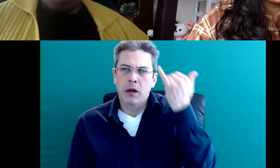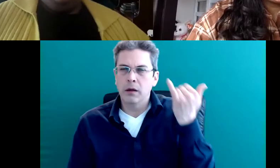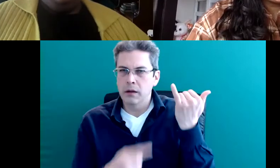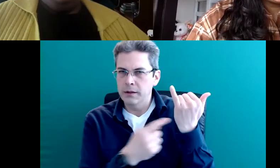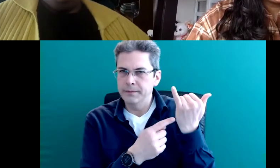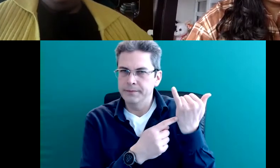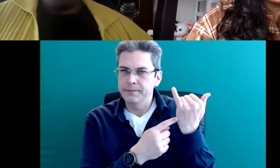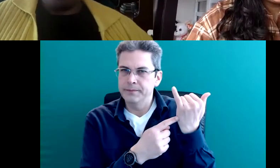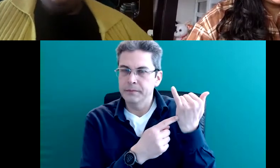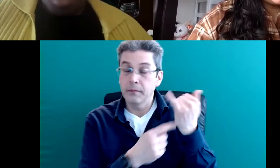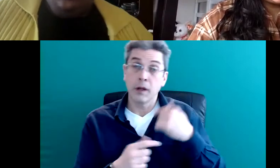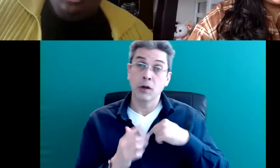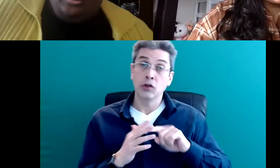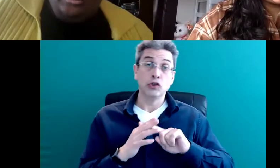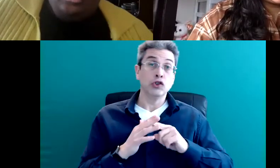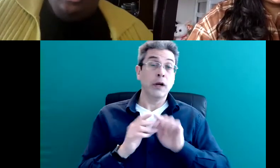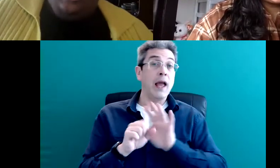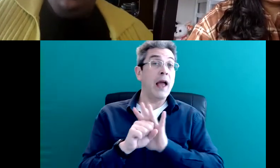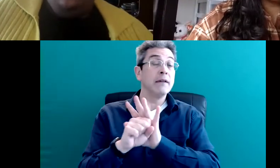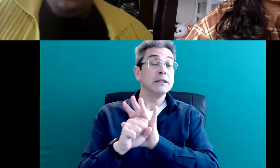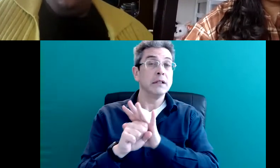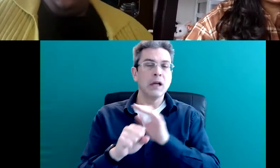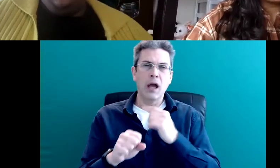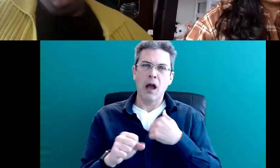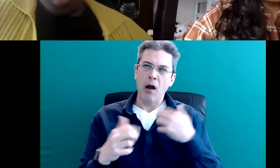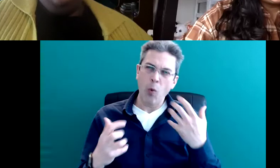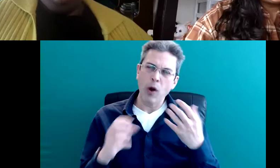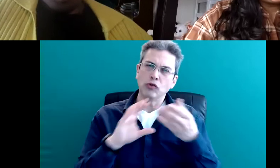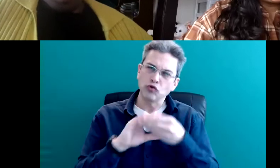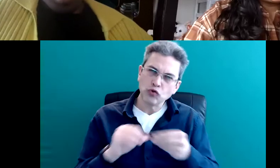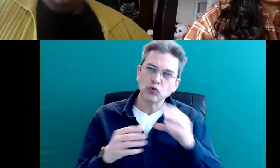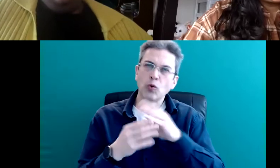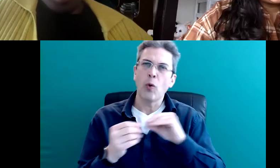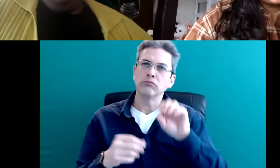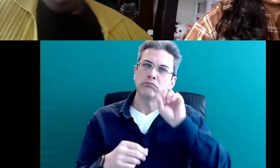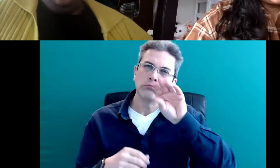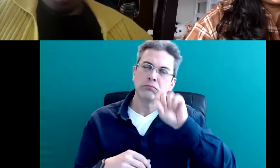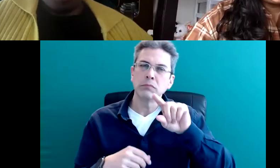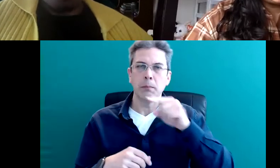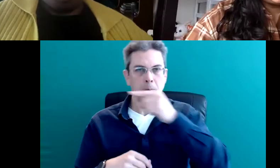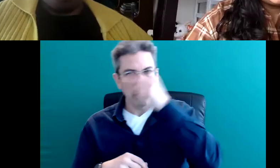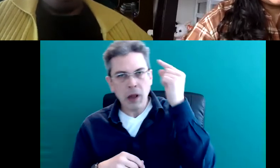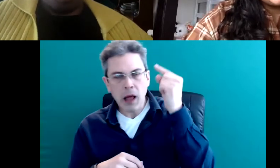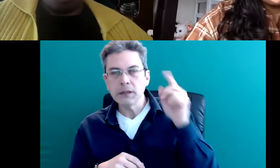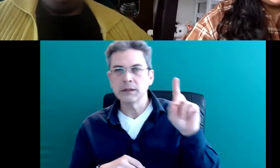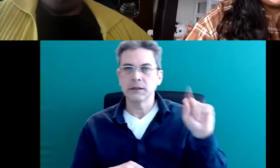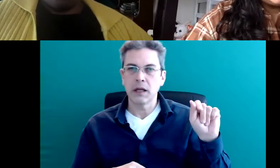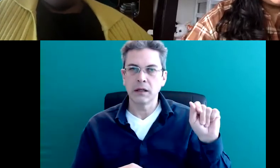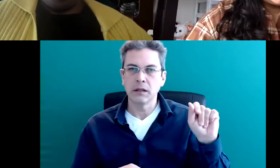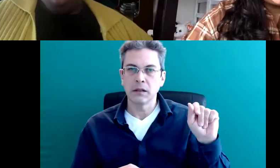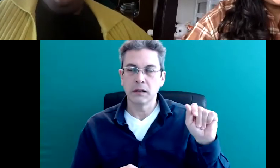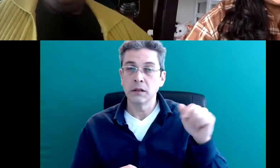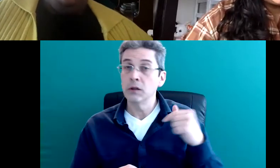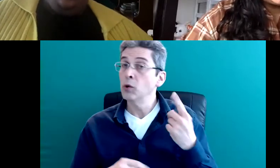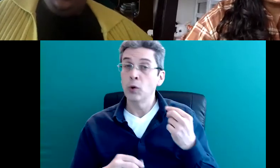advocacy doing was, I really wanted to tell stories about being Black and disabled. And I started with my own stories and